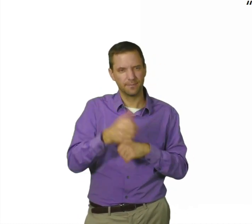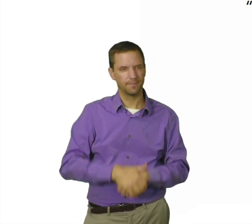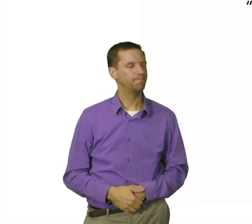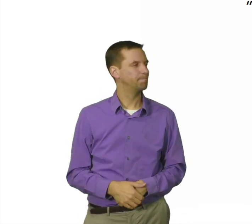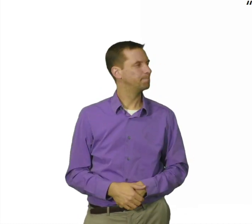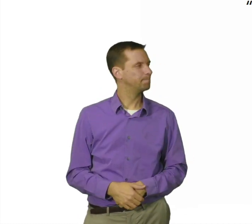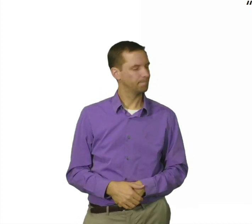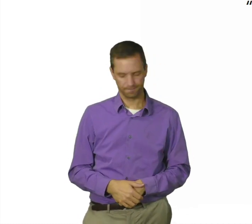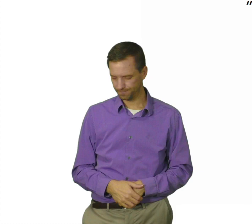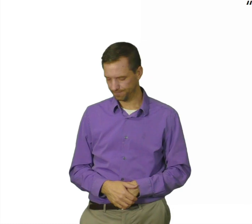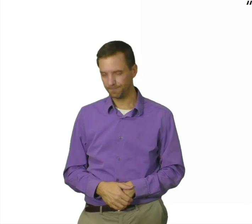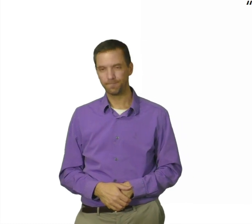of limited access.